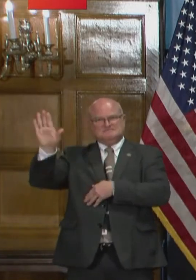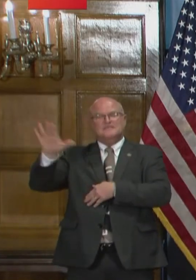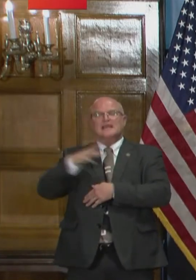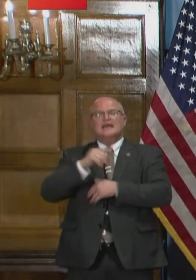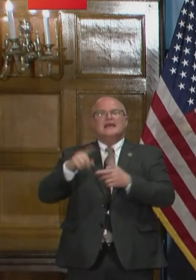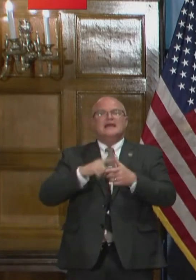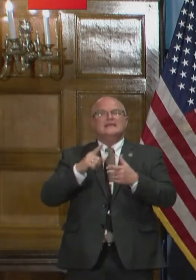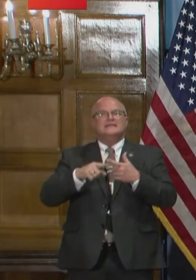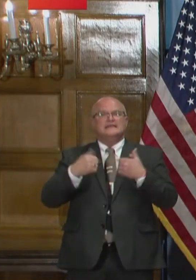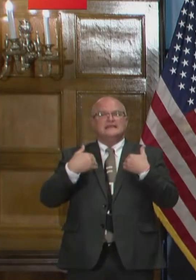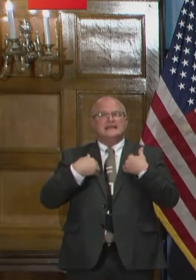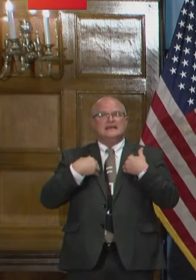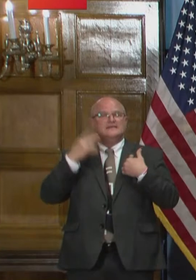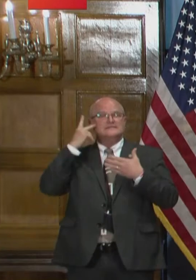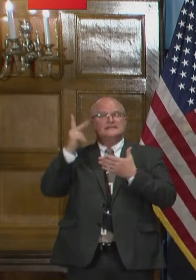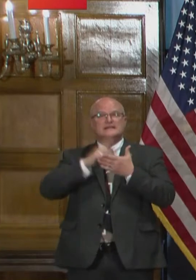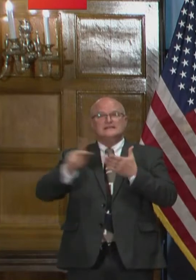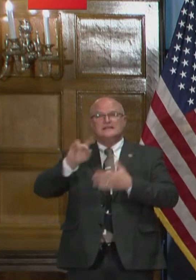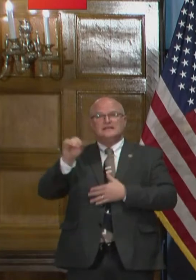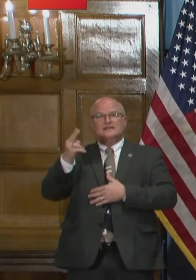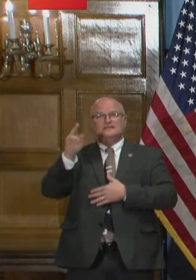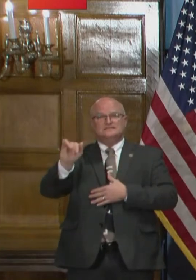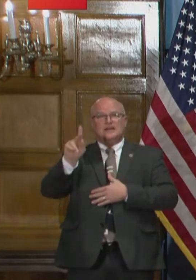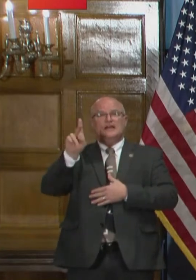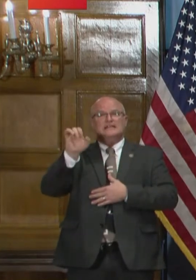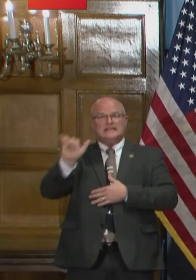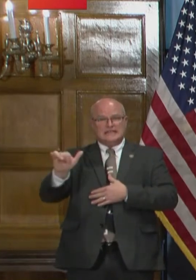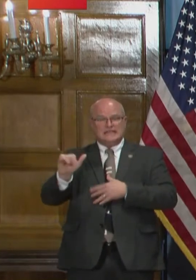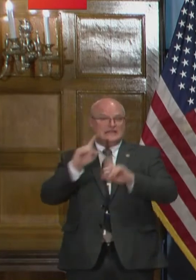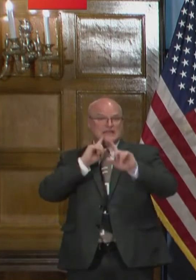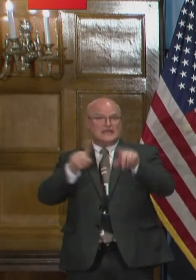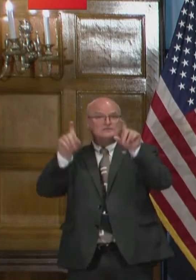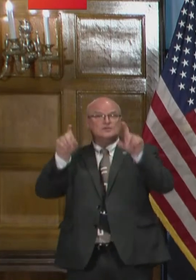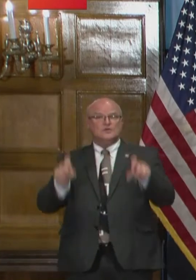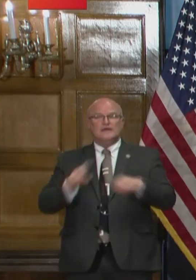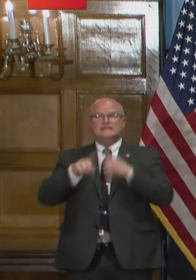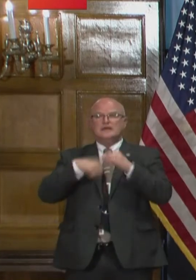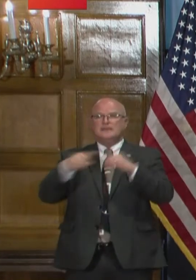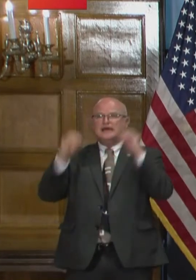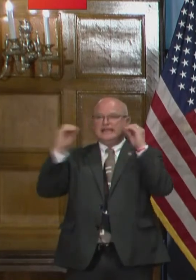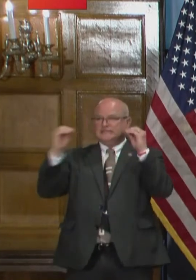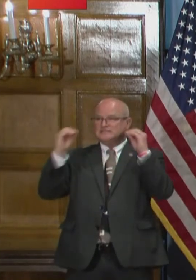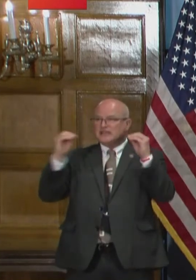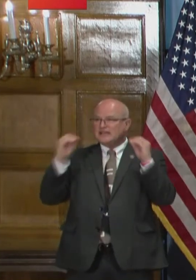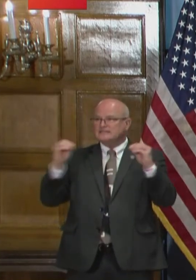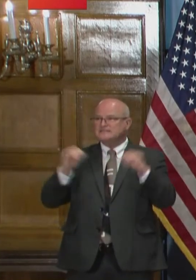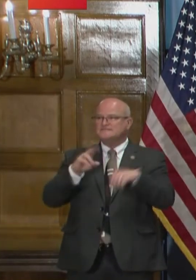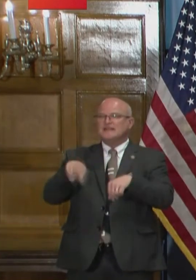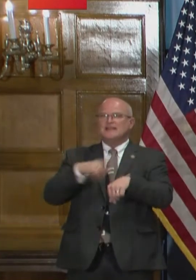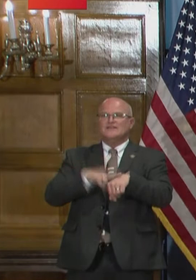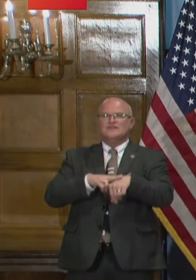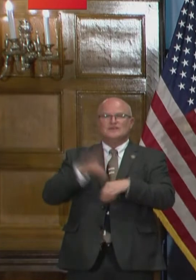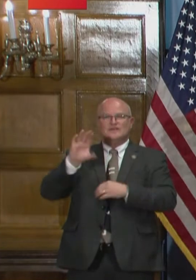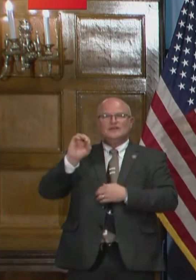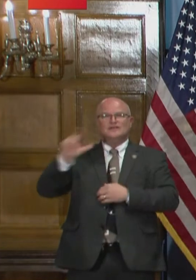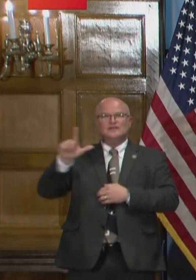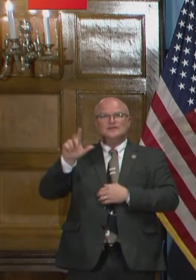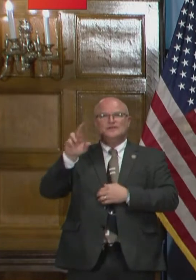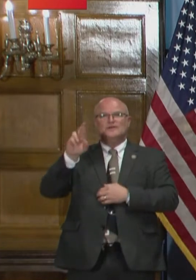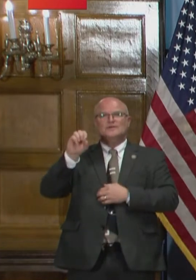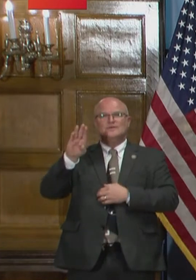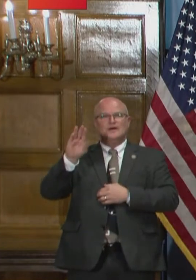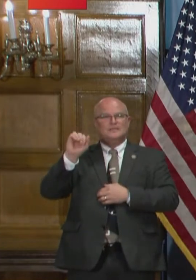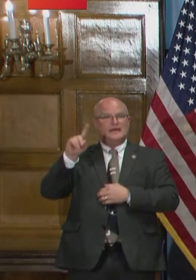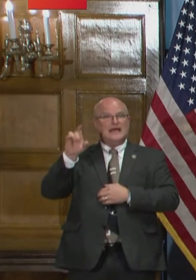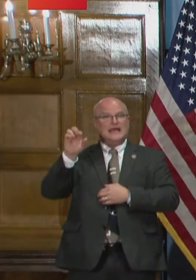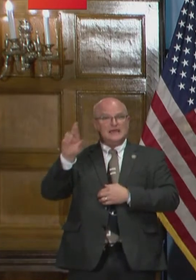I have Secretary Johnny Key to answer any questions in reference to education, and of course Colonel Rob Ader,